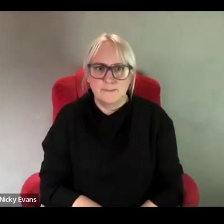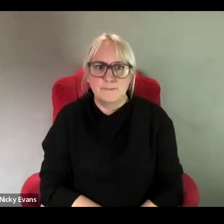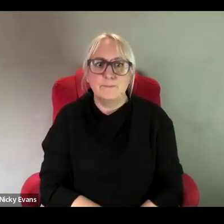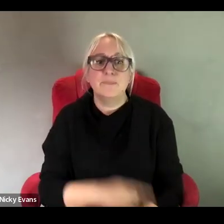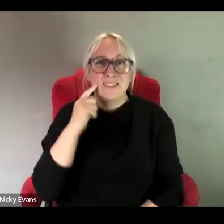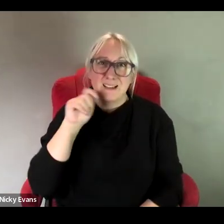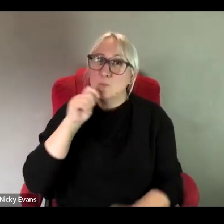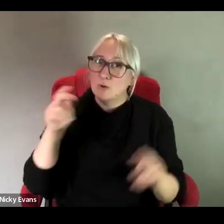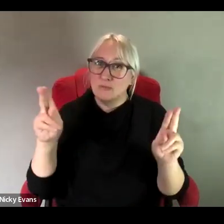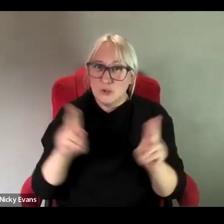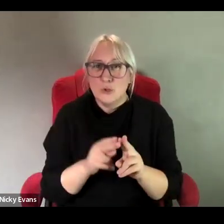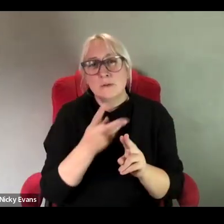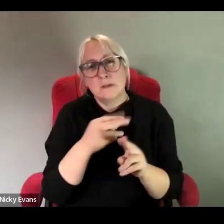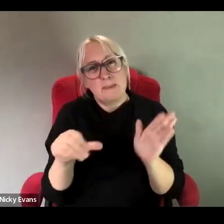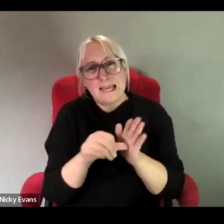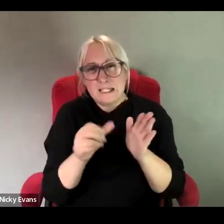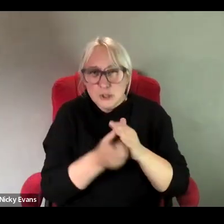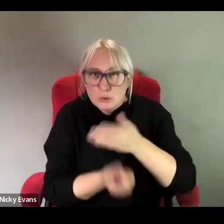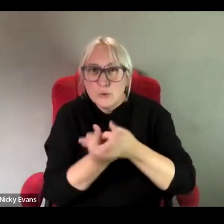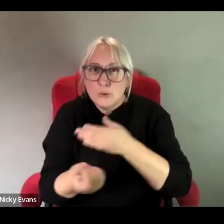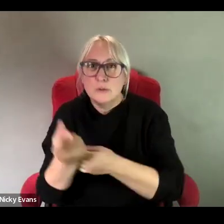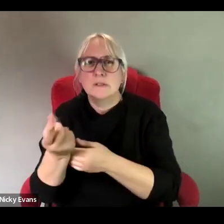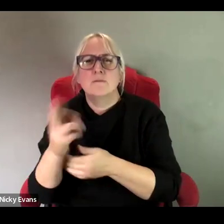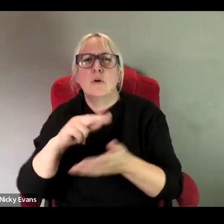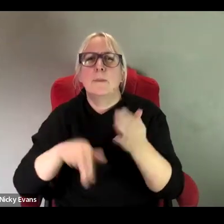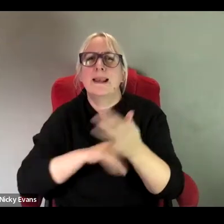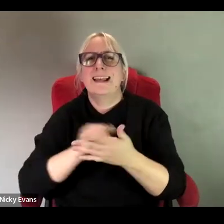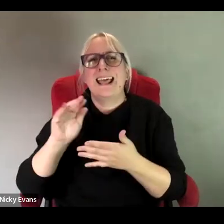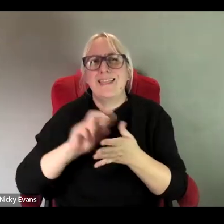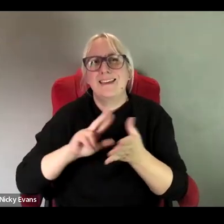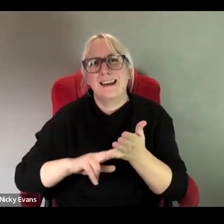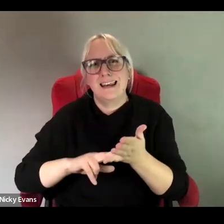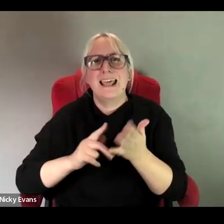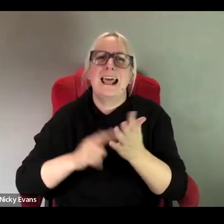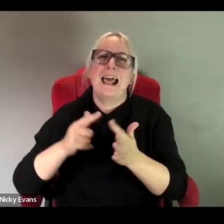to in the briefing note has. Thank you.